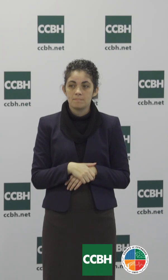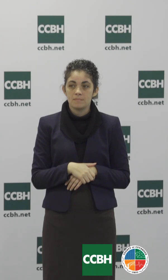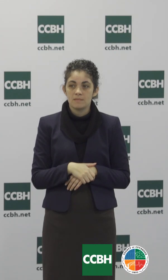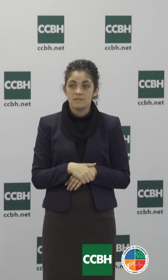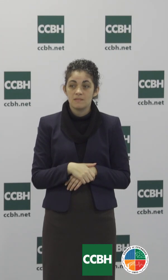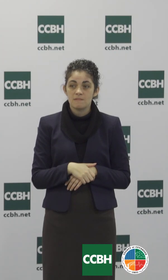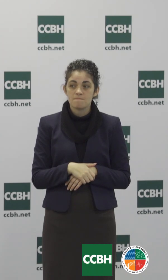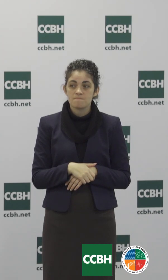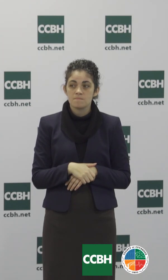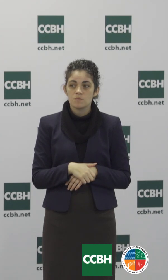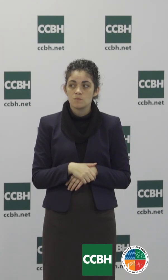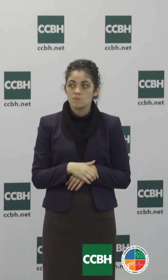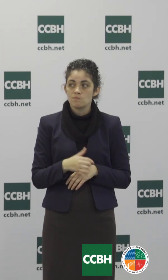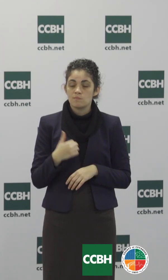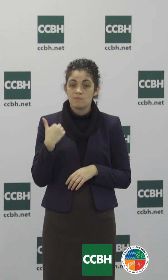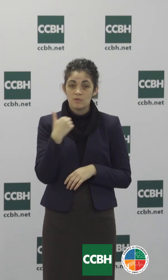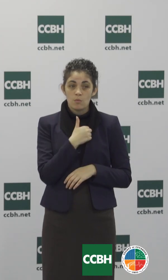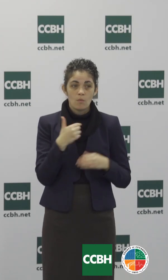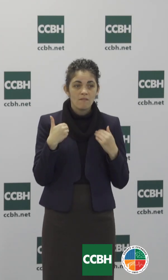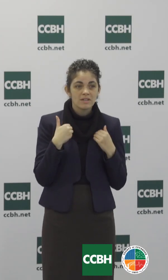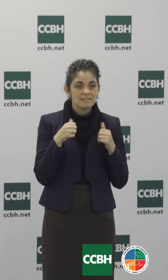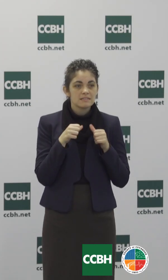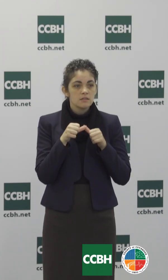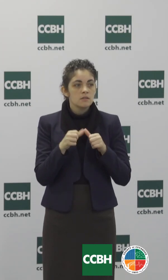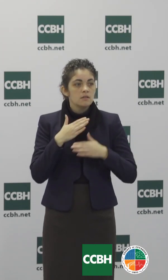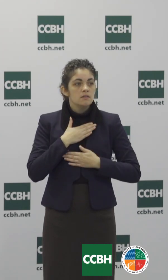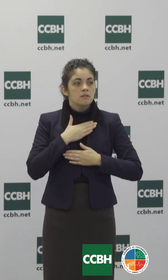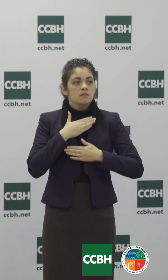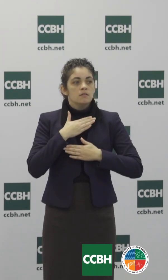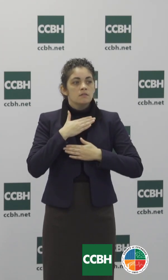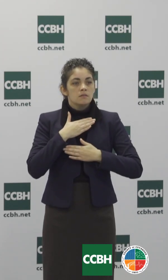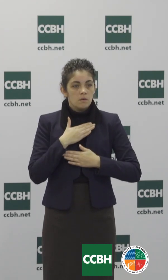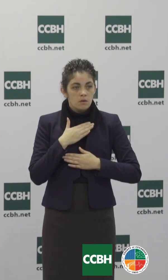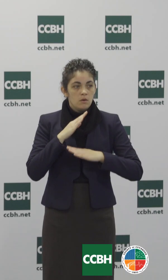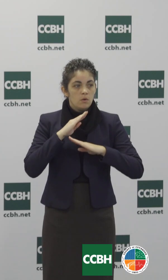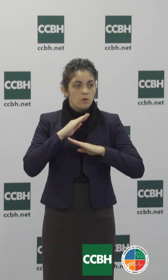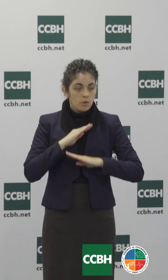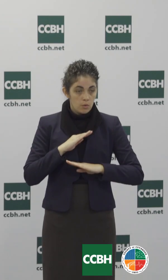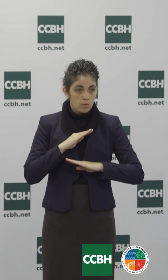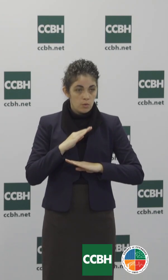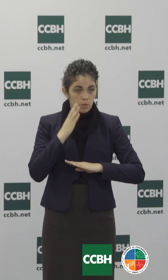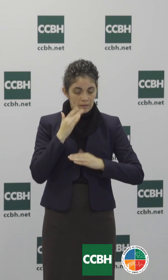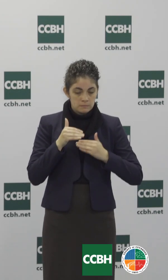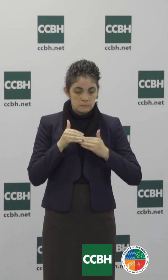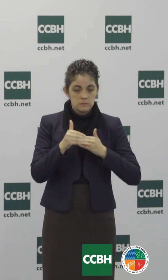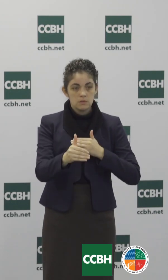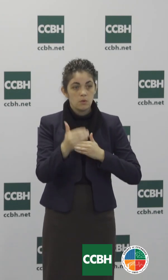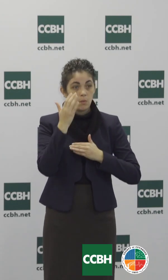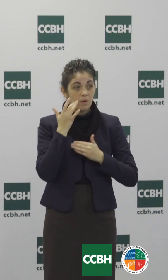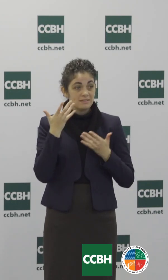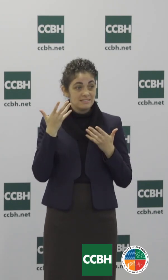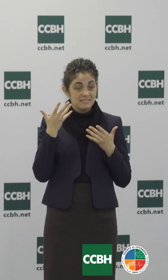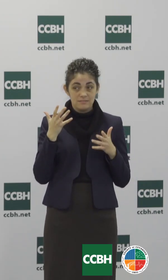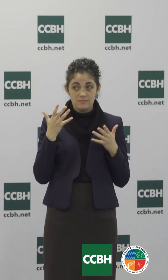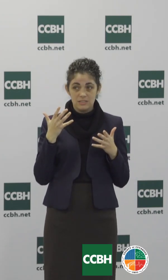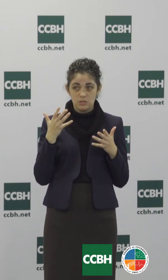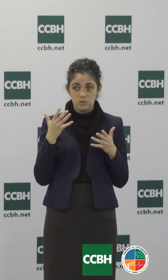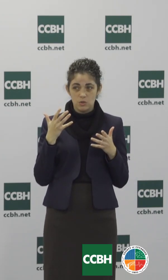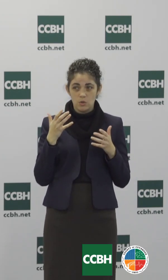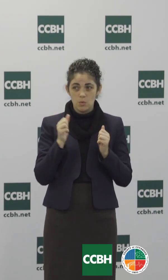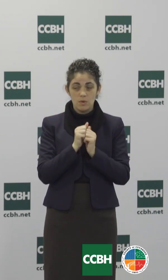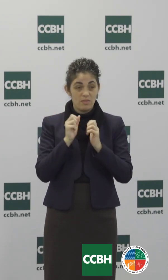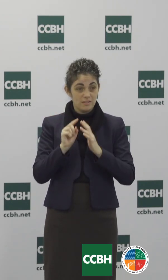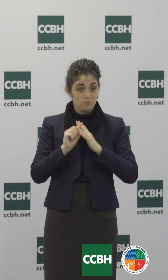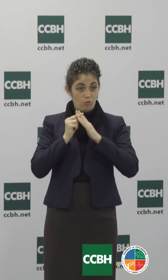all take a collective deep breath as we go forward, because this is really the end of we are ending sort of the